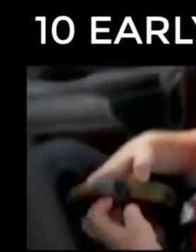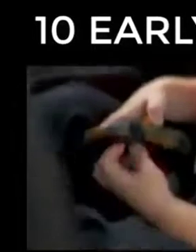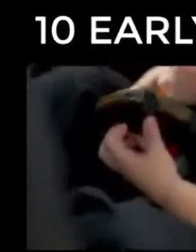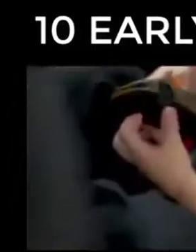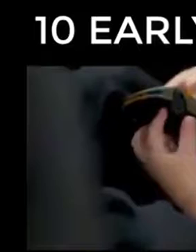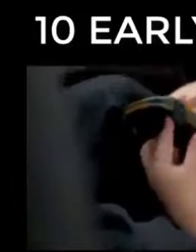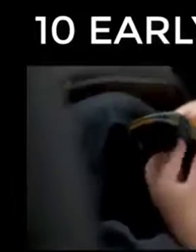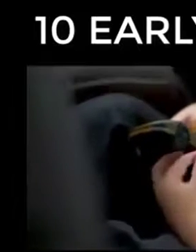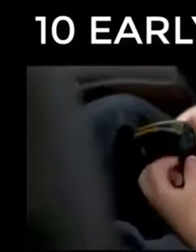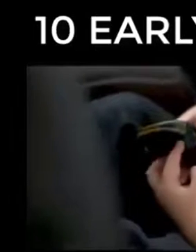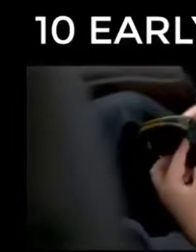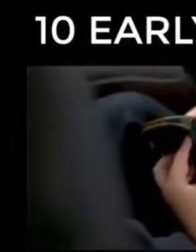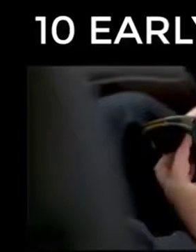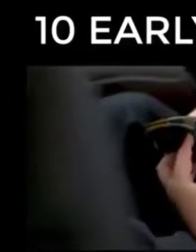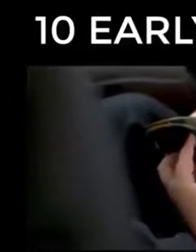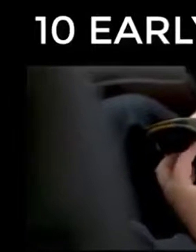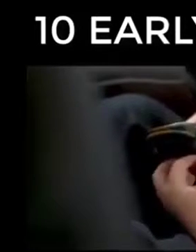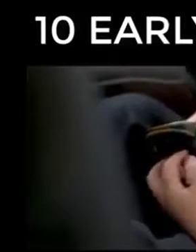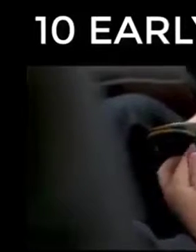are you playing with there, bud? You playing with a car?